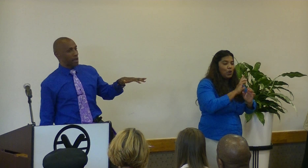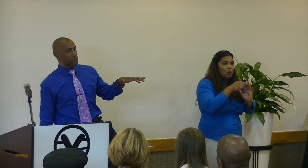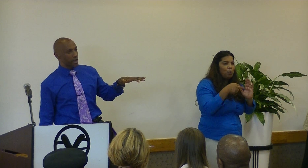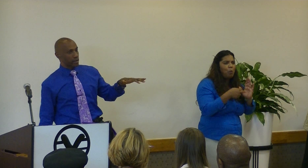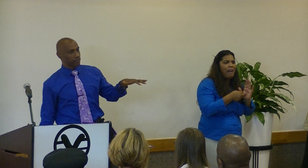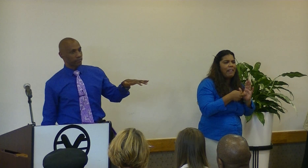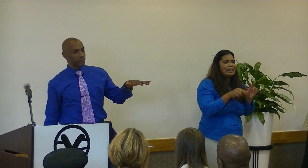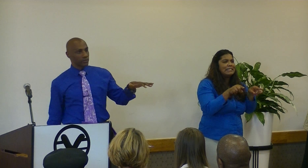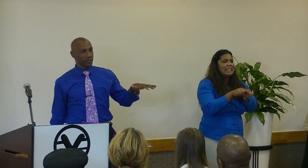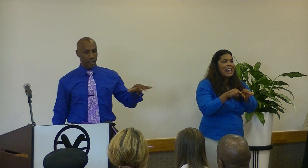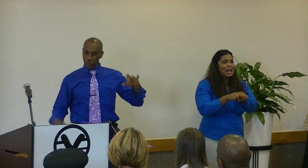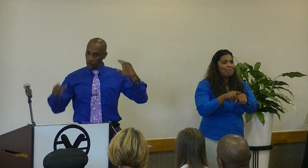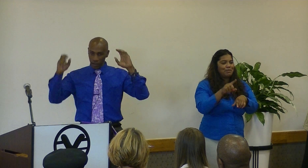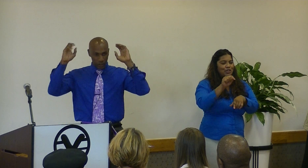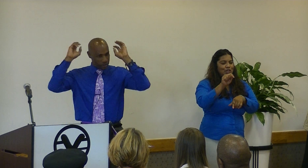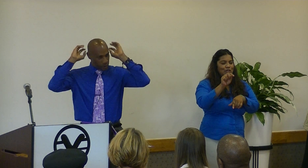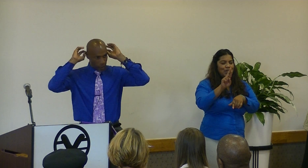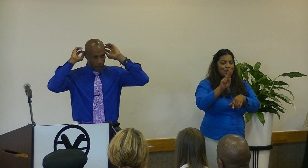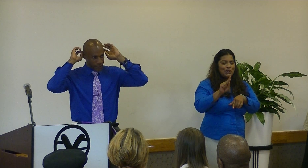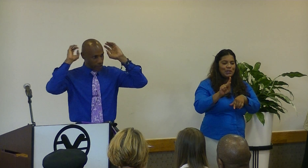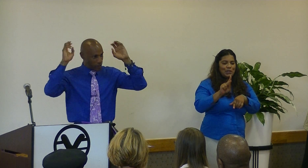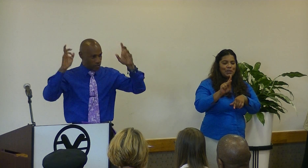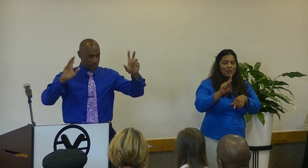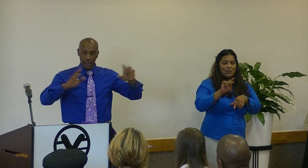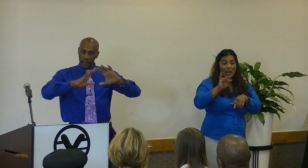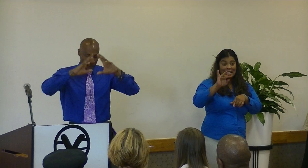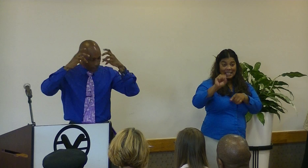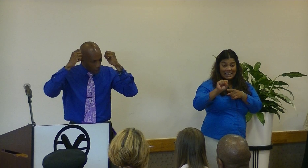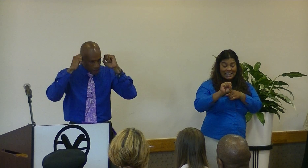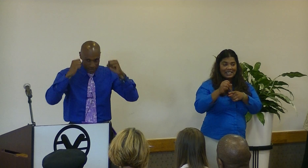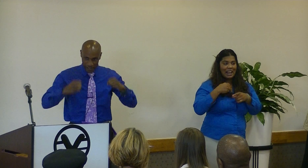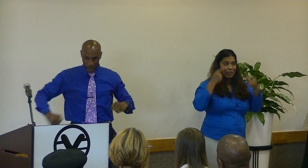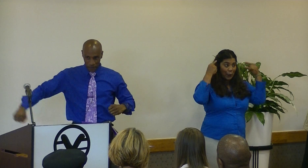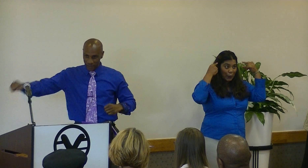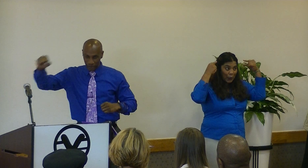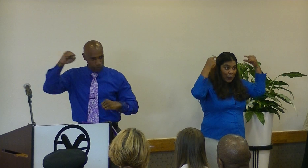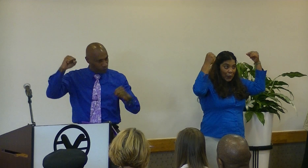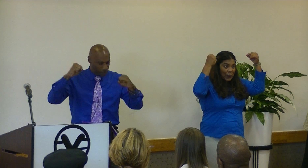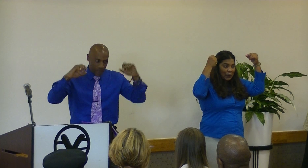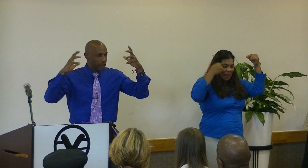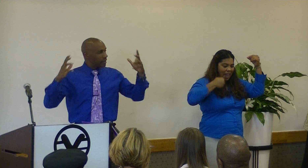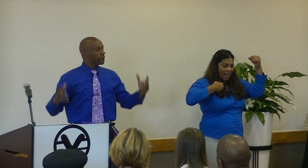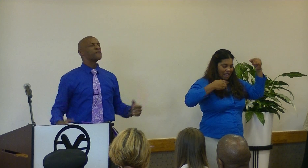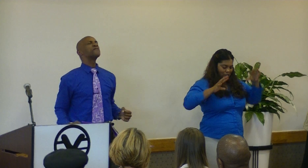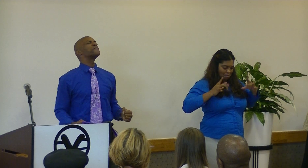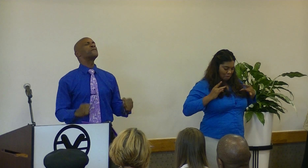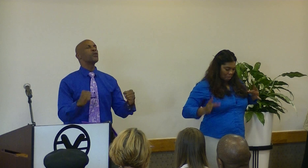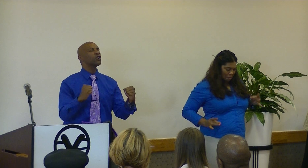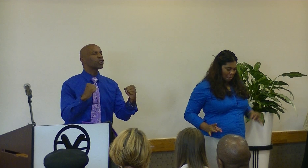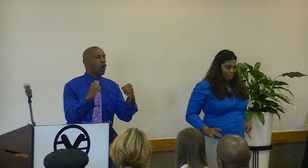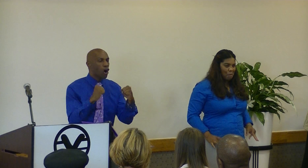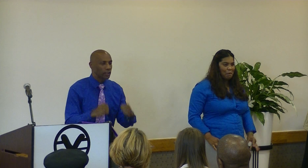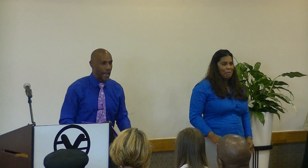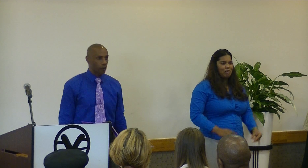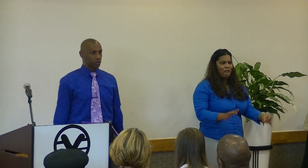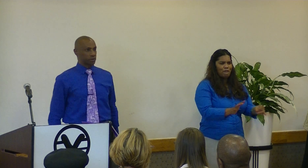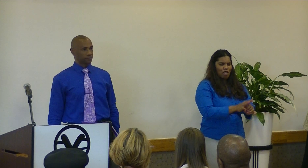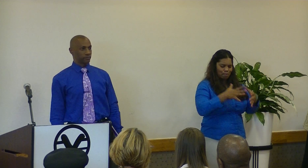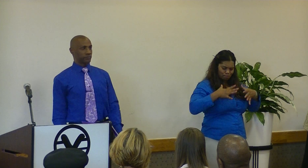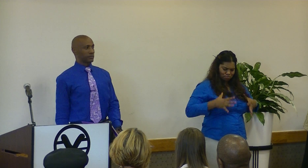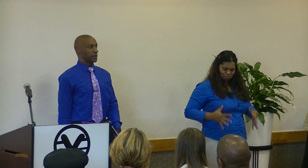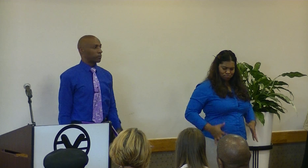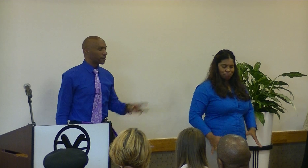do the same thing. They put on their Spock ears and Klingon stuff and the full all